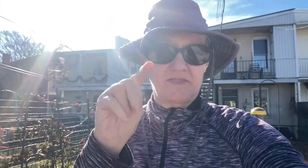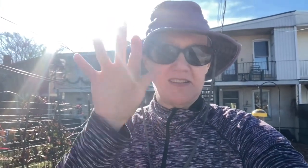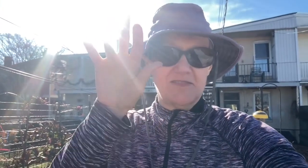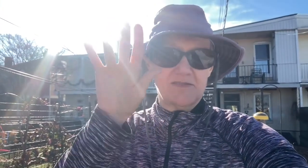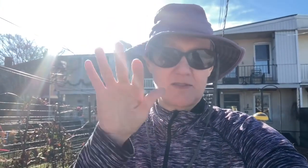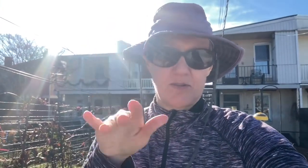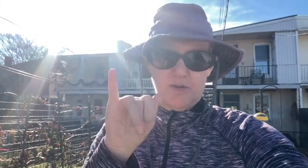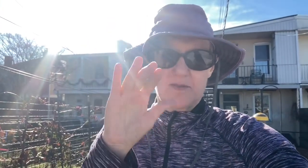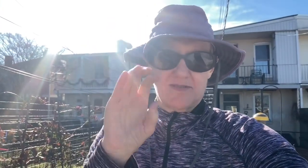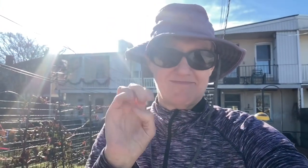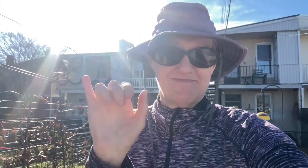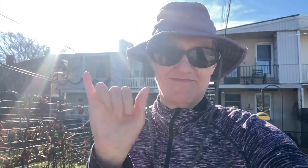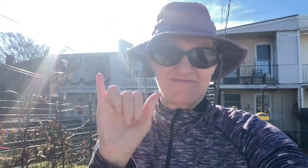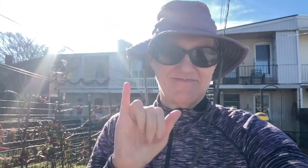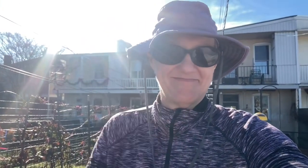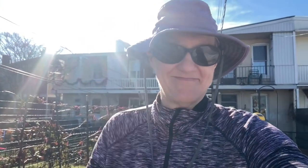1.5 feet of snow and ice.